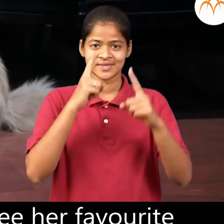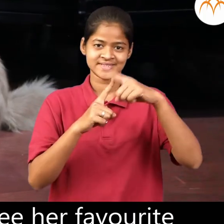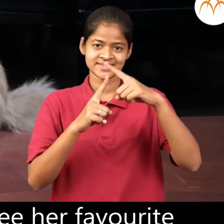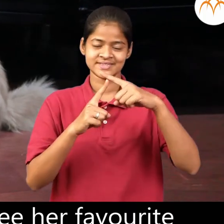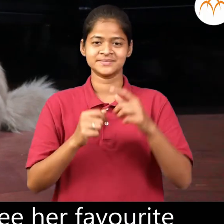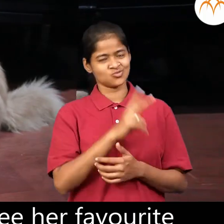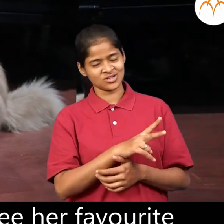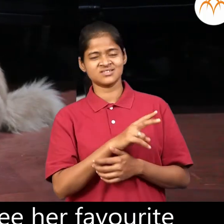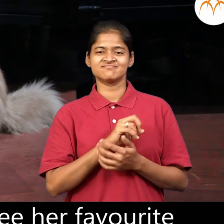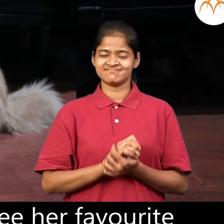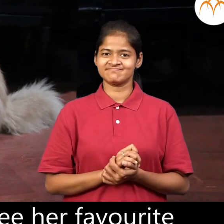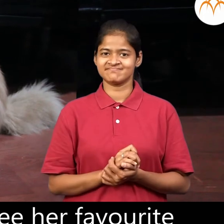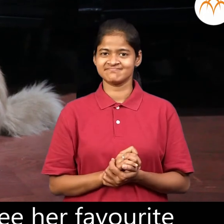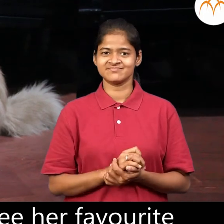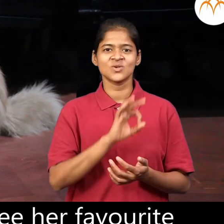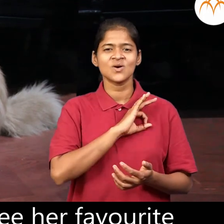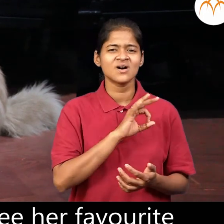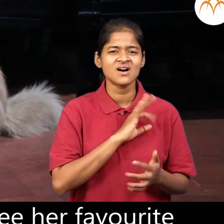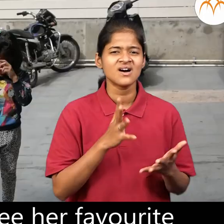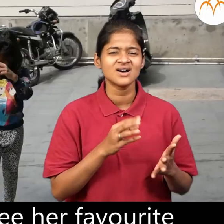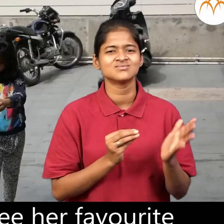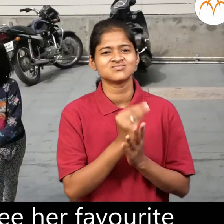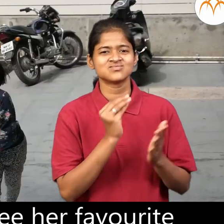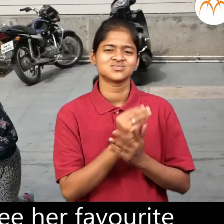Tanaya gives Mani her favorite food and goes to play.